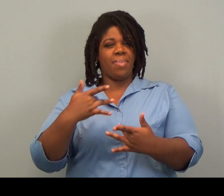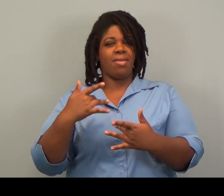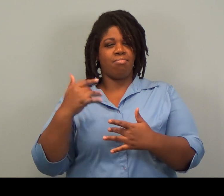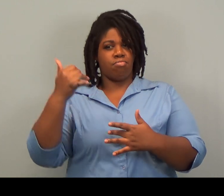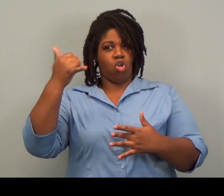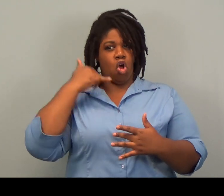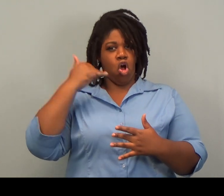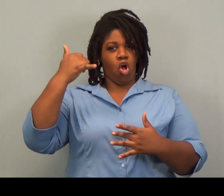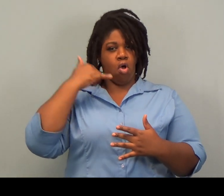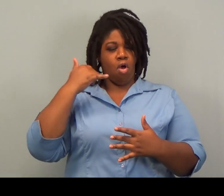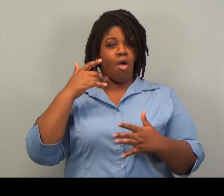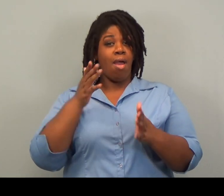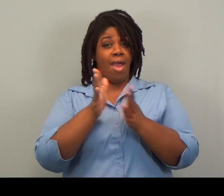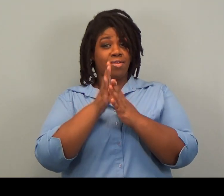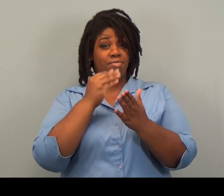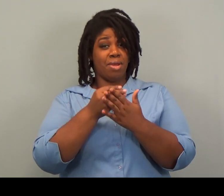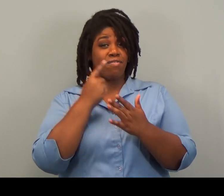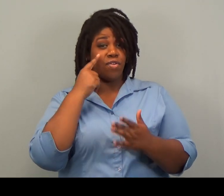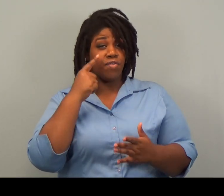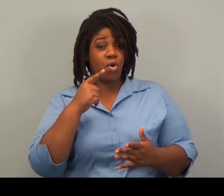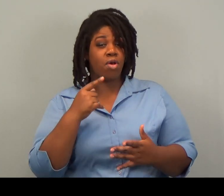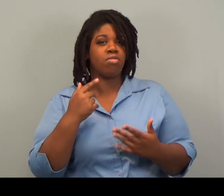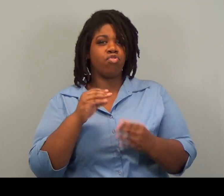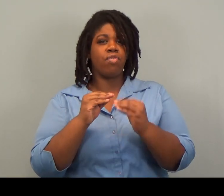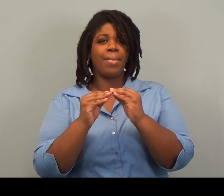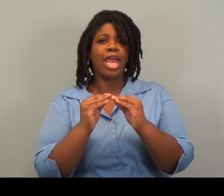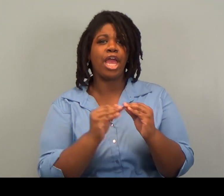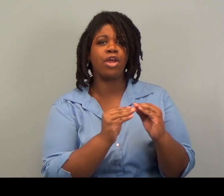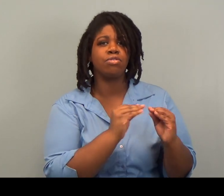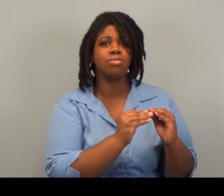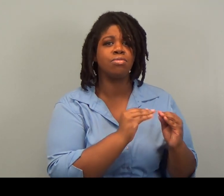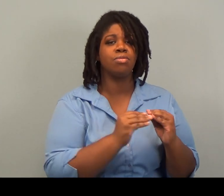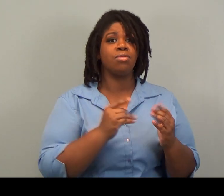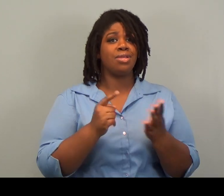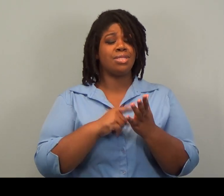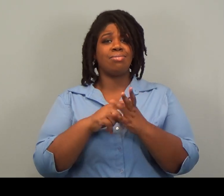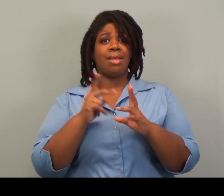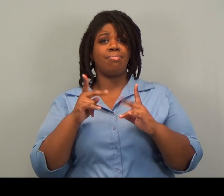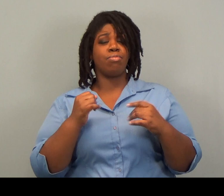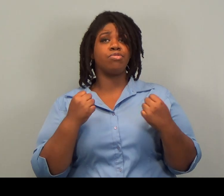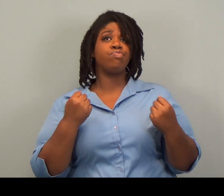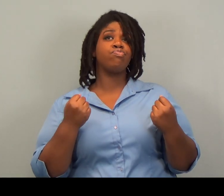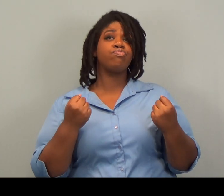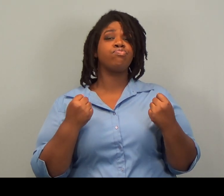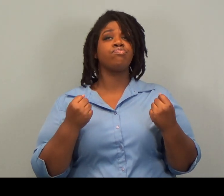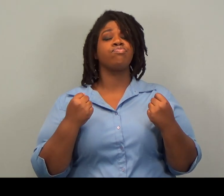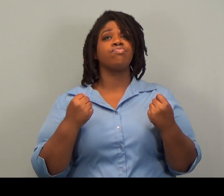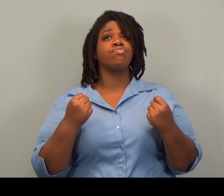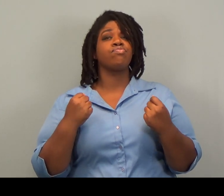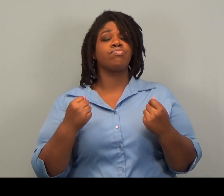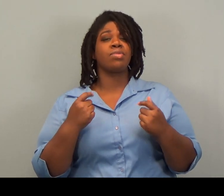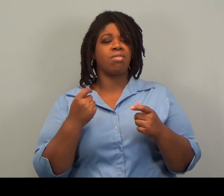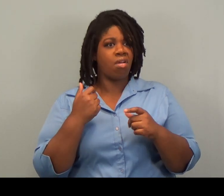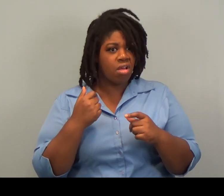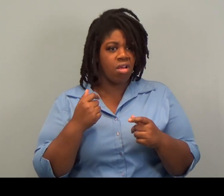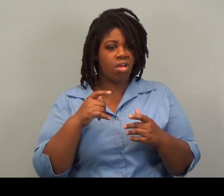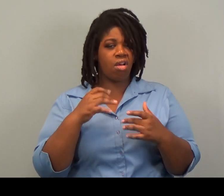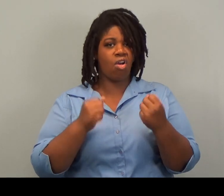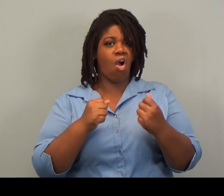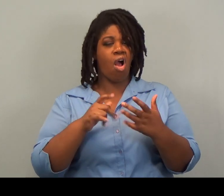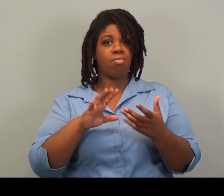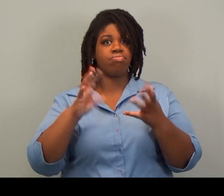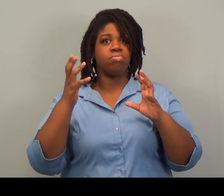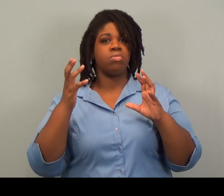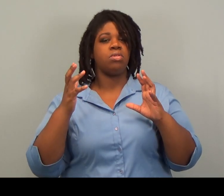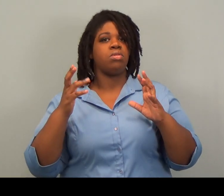repairs? Because folks can be, you know, trucking right along, something happens, three, $300-$400, that will throw a family's budget